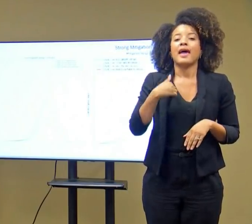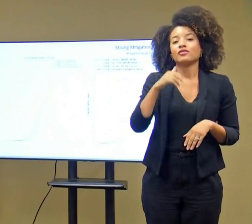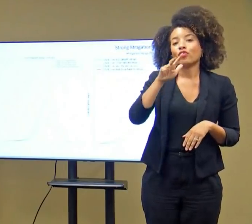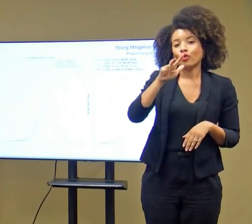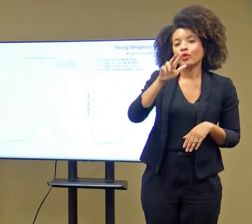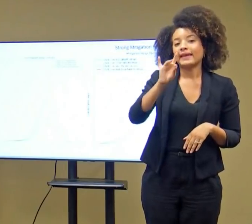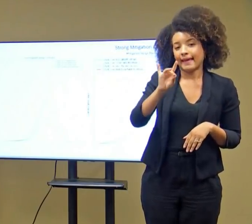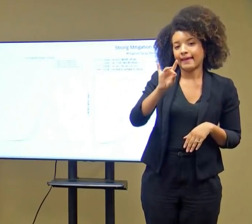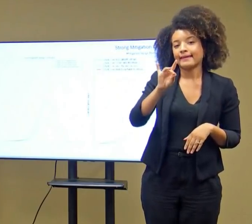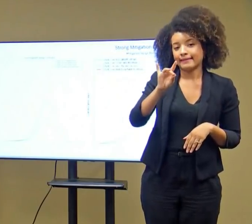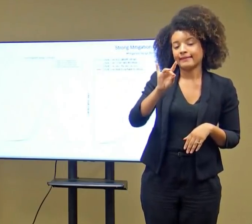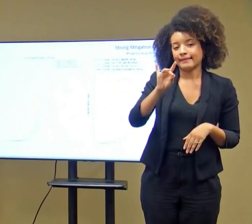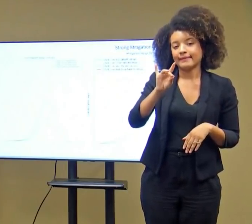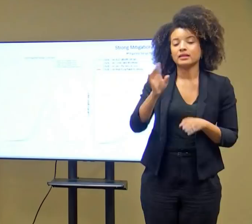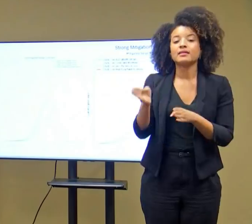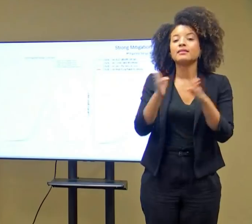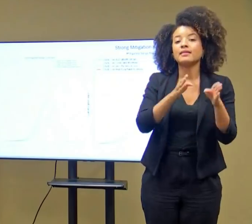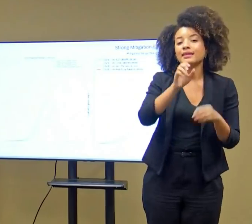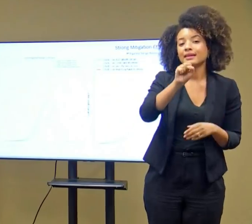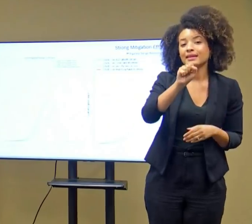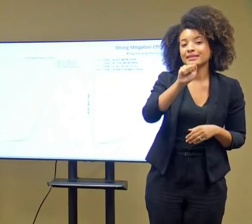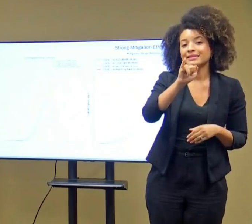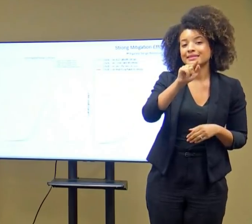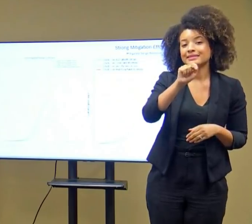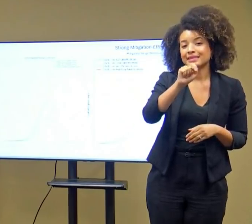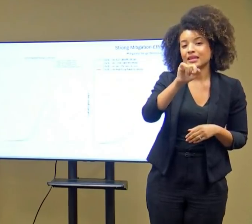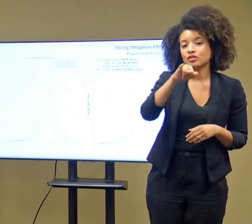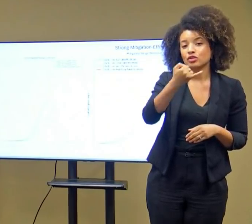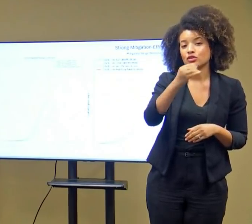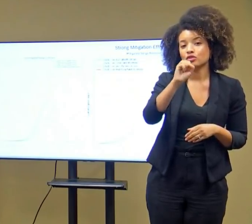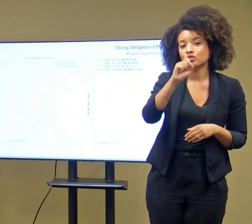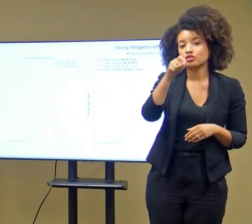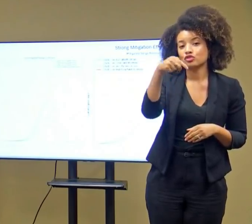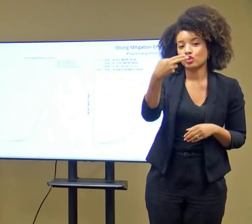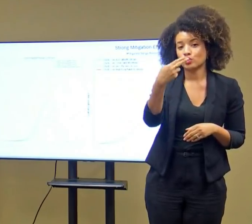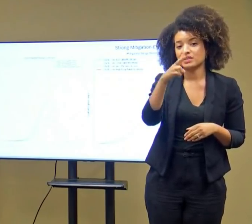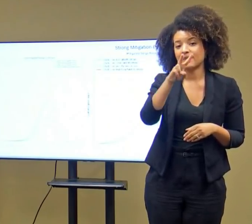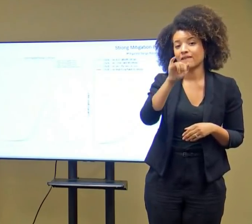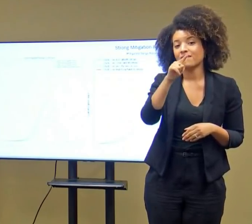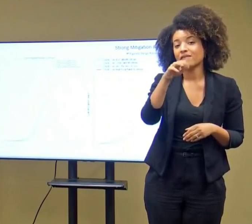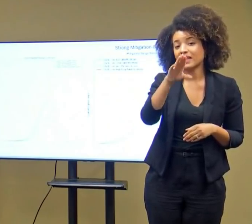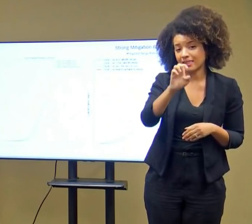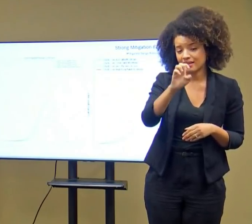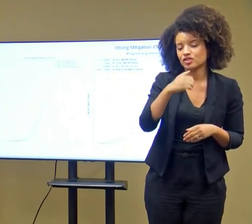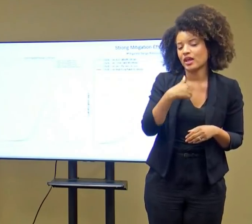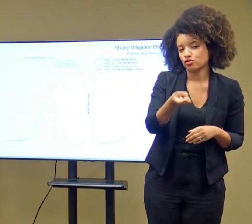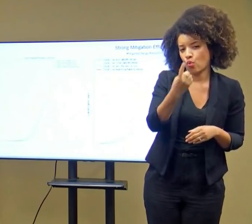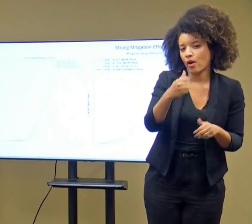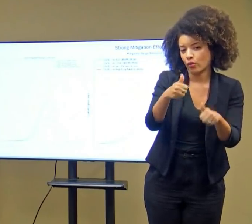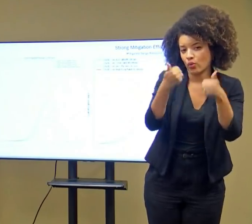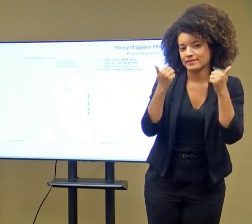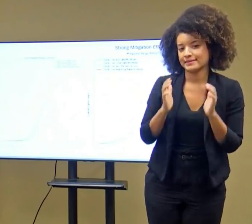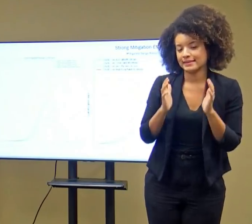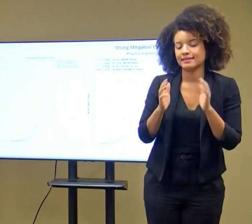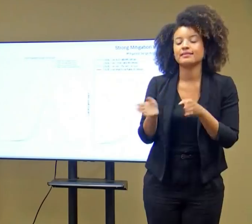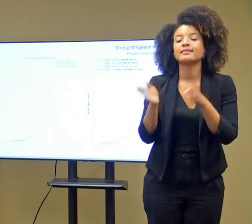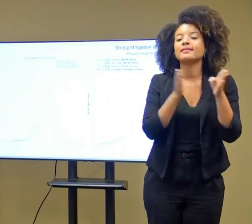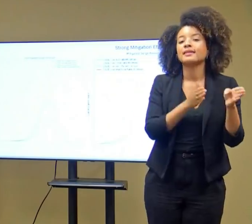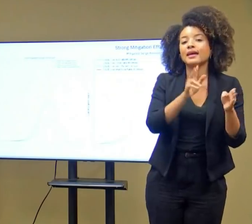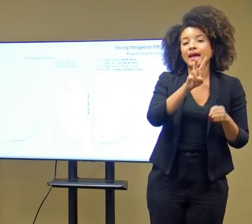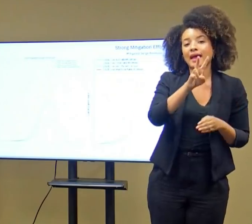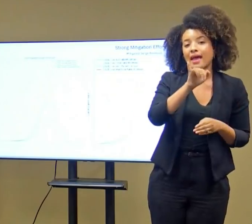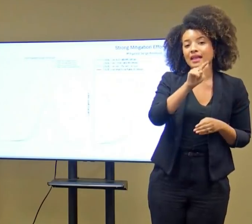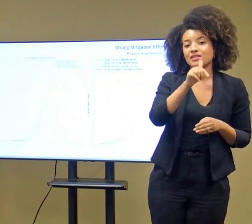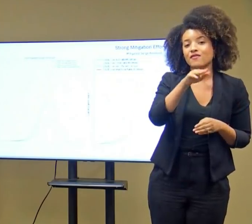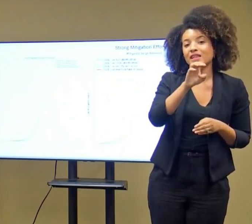staff members. St. Joseph Village has 1 resident. Villages of Dallas has 1